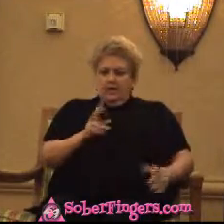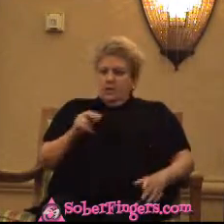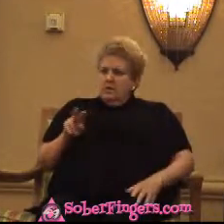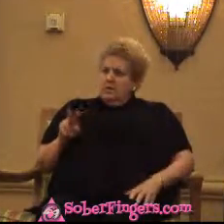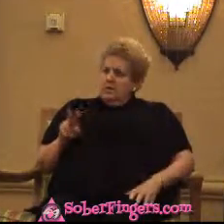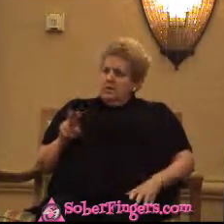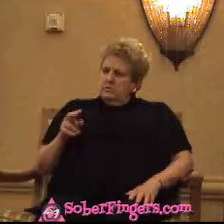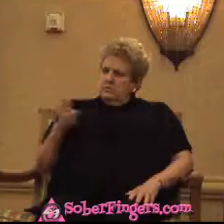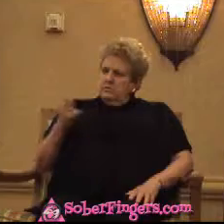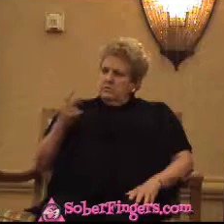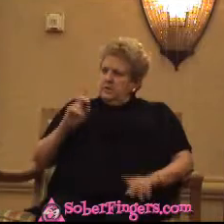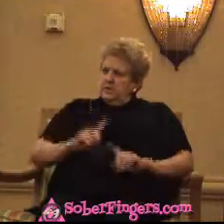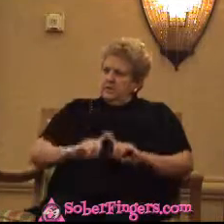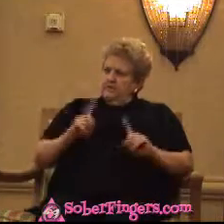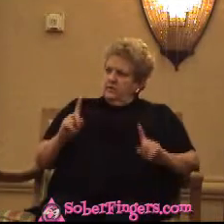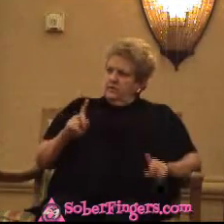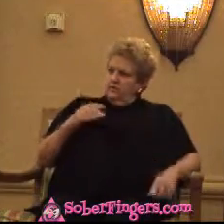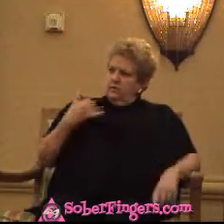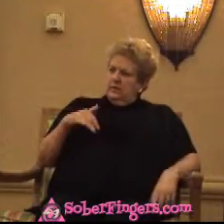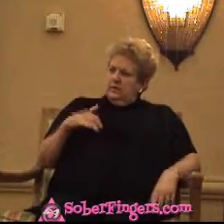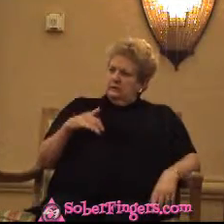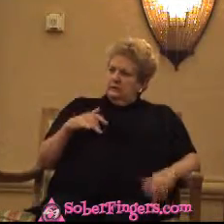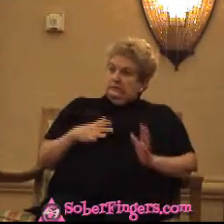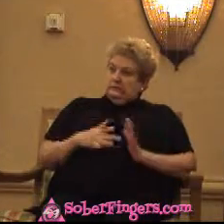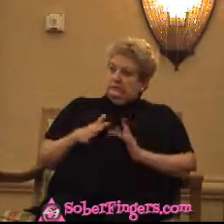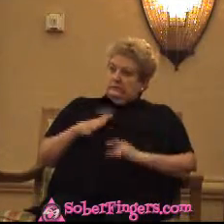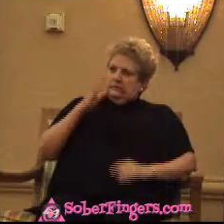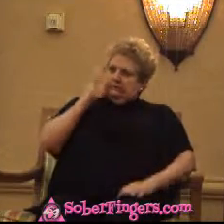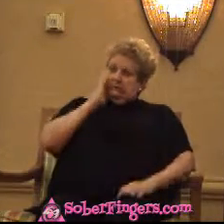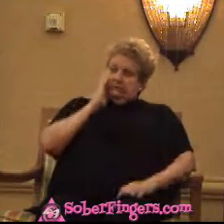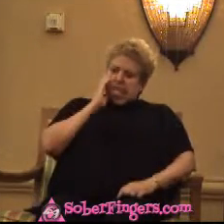thought, Jesus, there's something going on here. And I